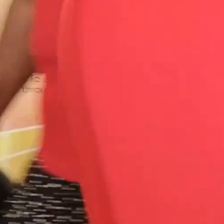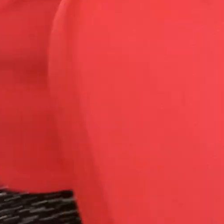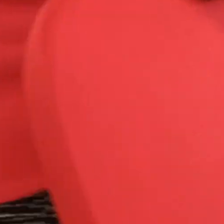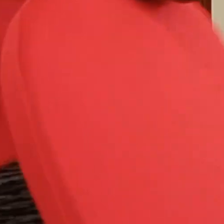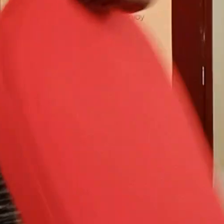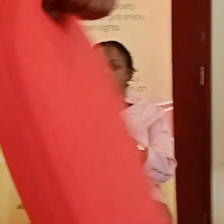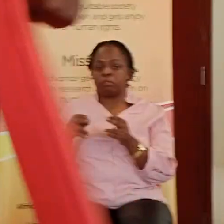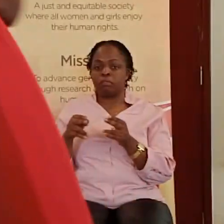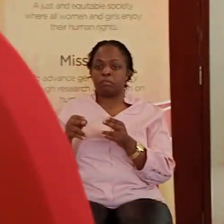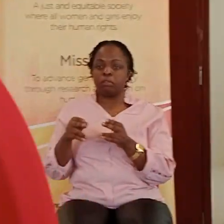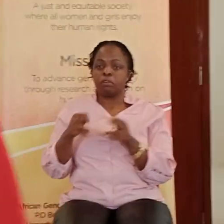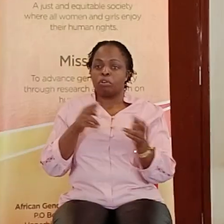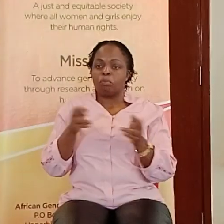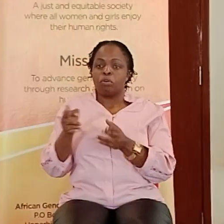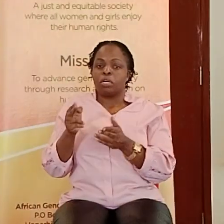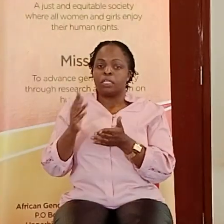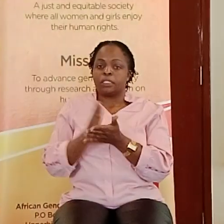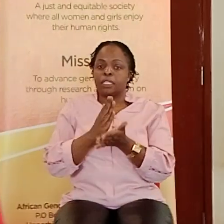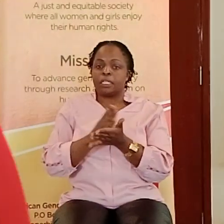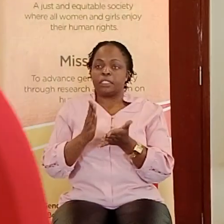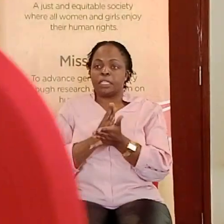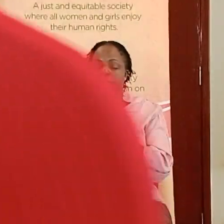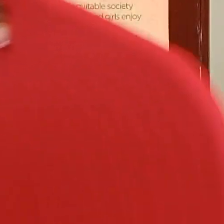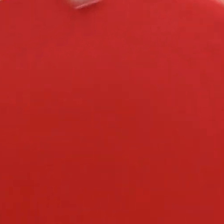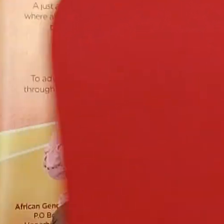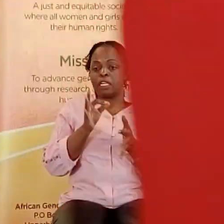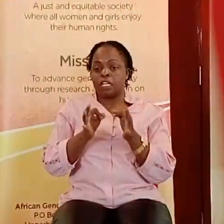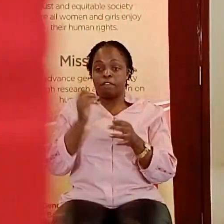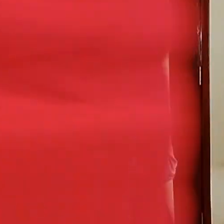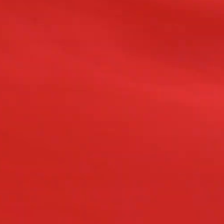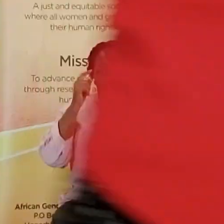without food. If you think about the youth who make up